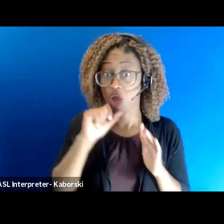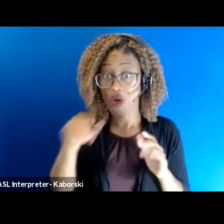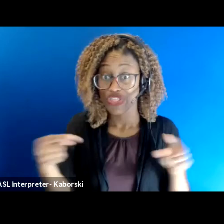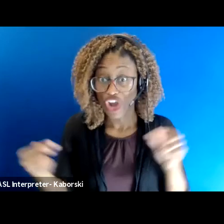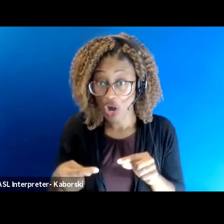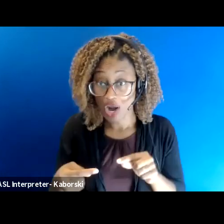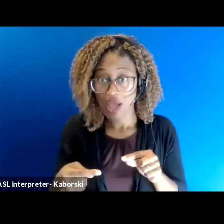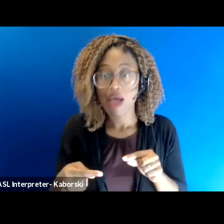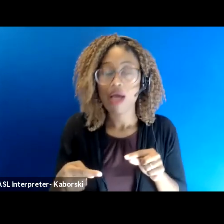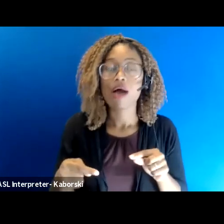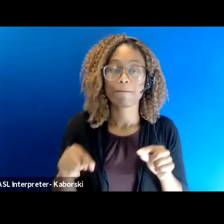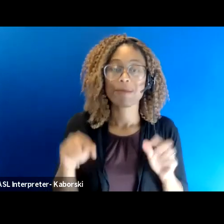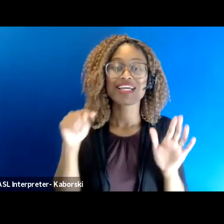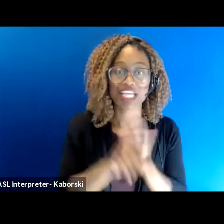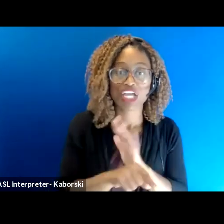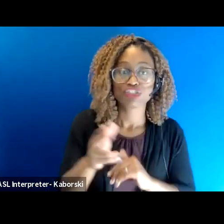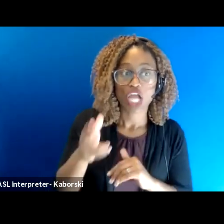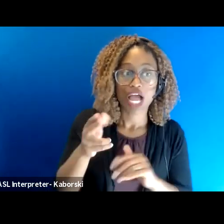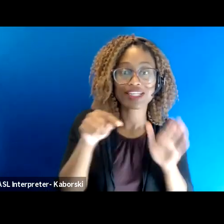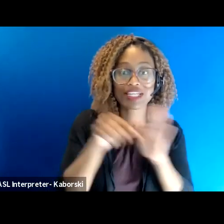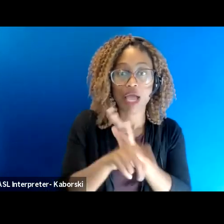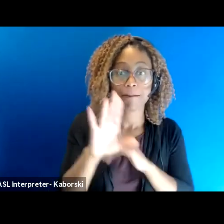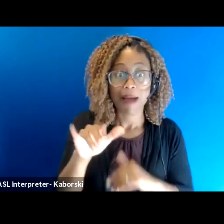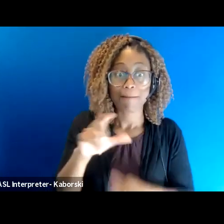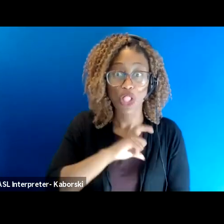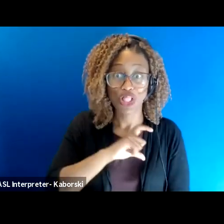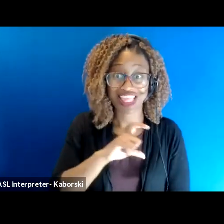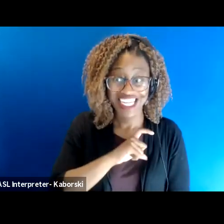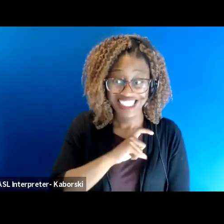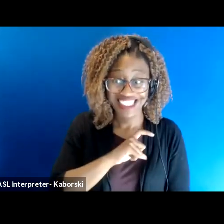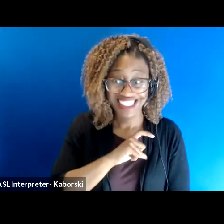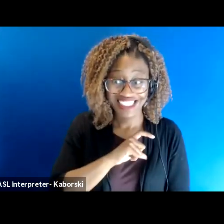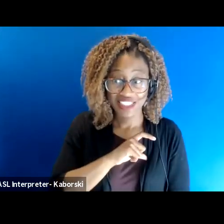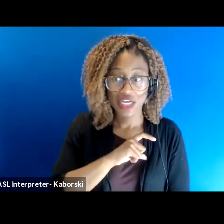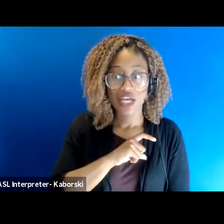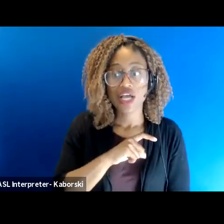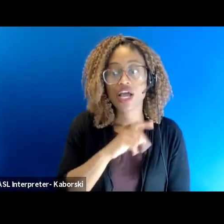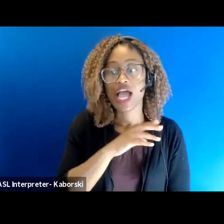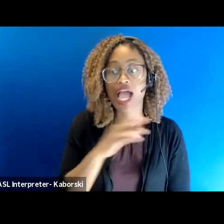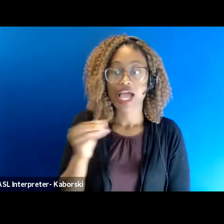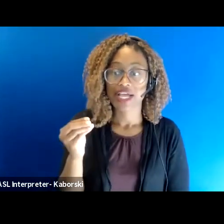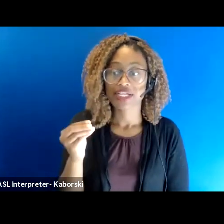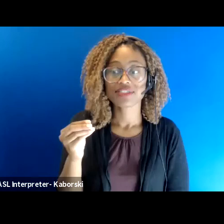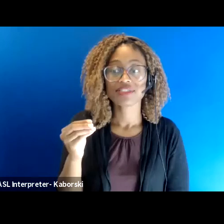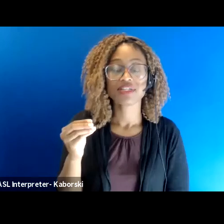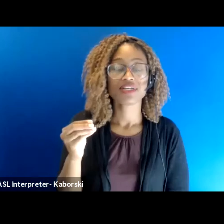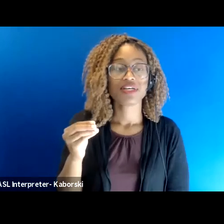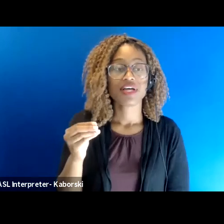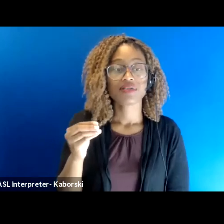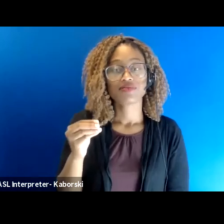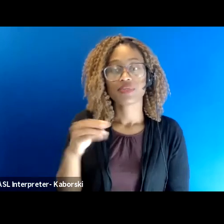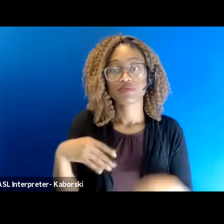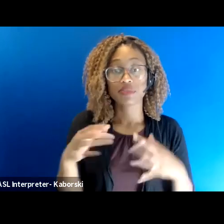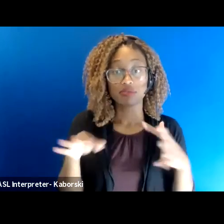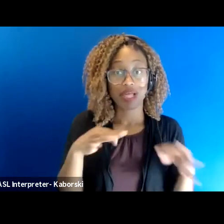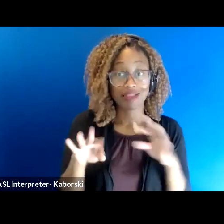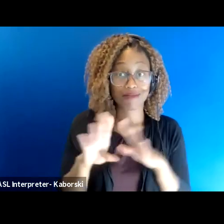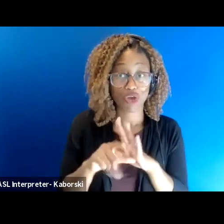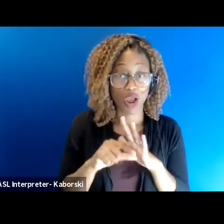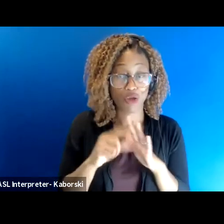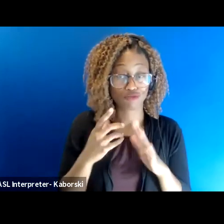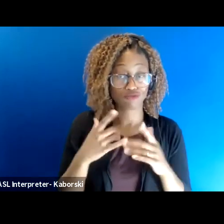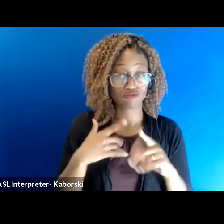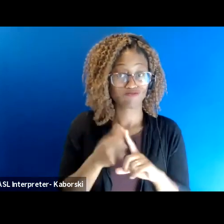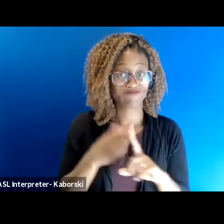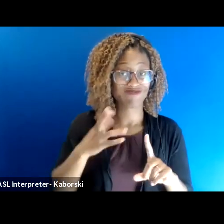shot by police. And then a quick jot on their backgrounds, how many people